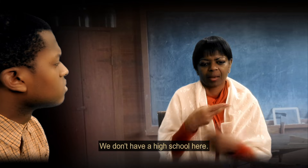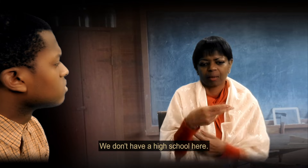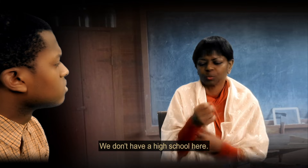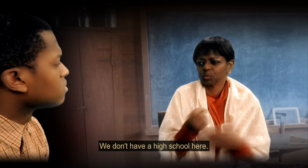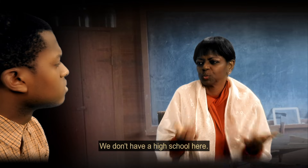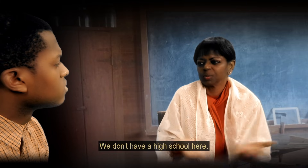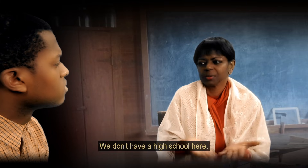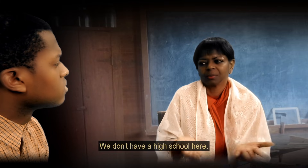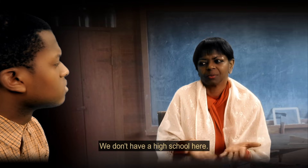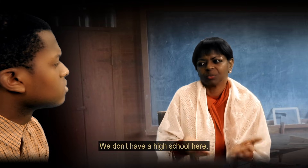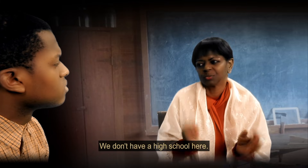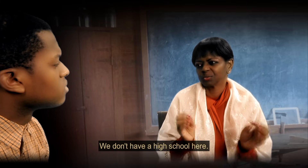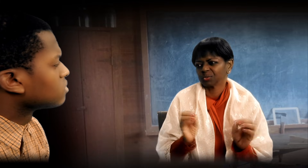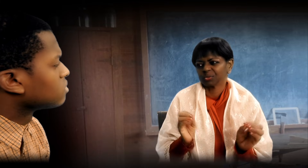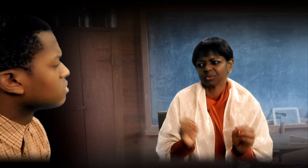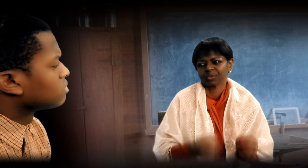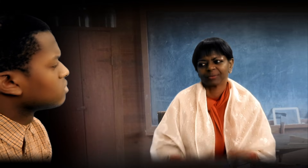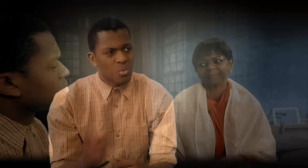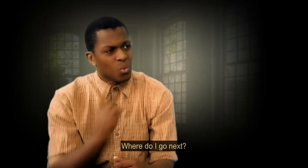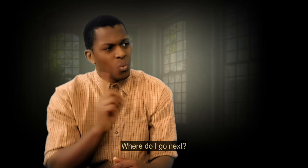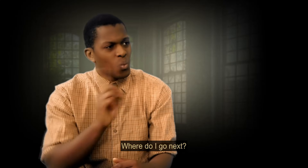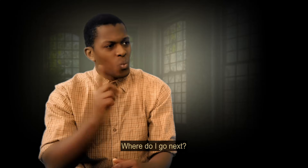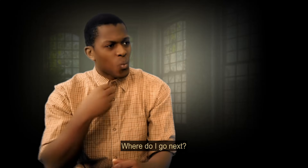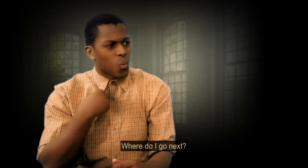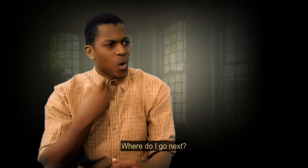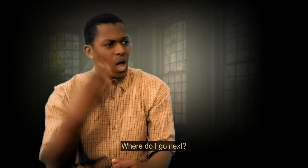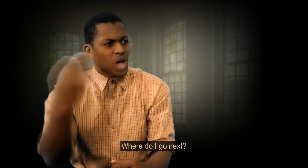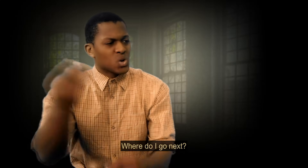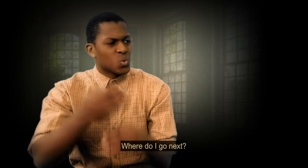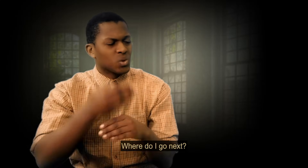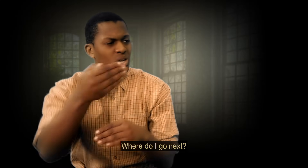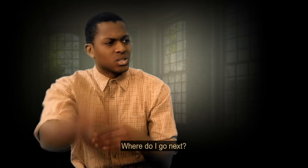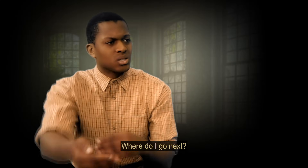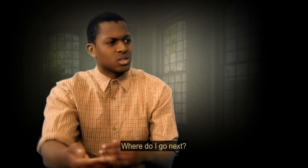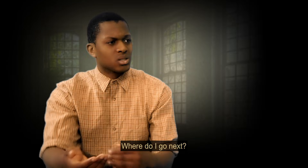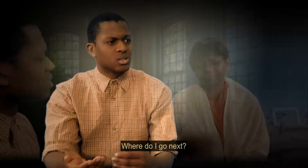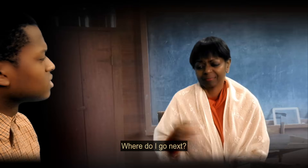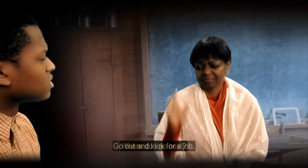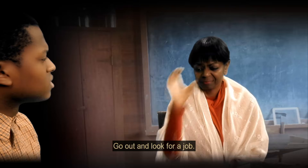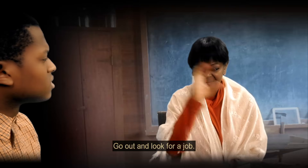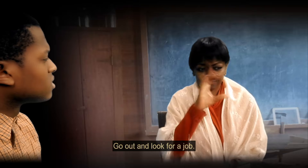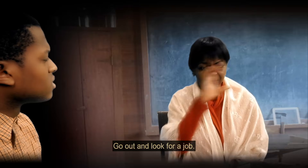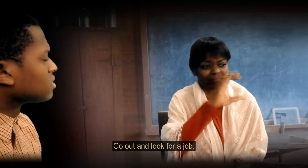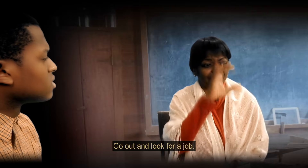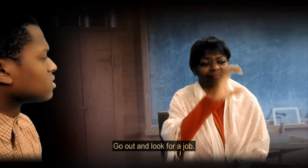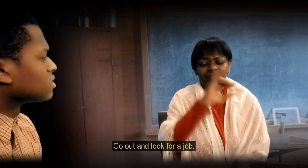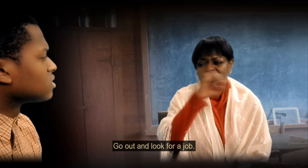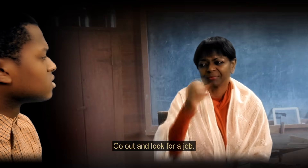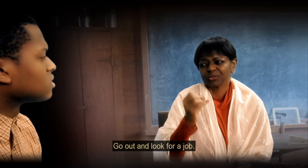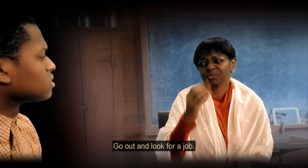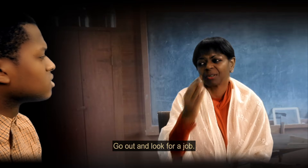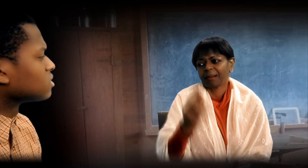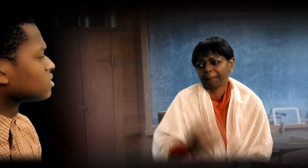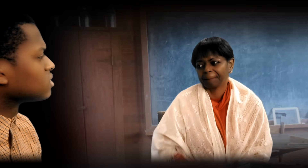have high school here. Where do I go next? go out and look for a job.